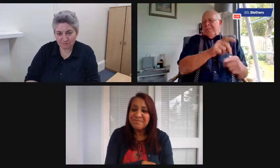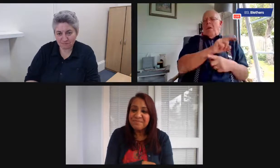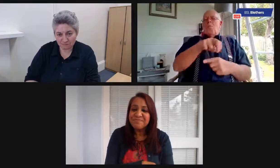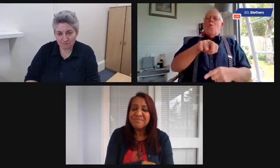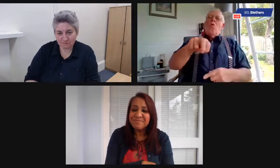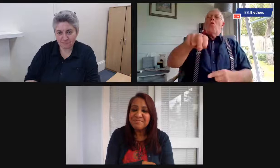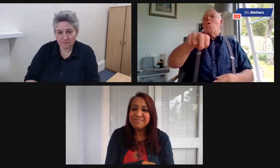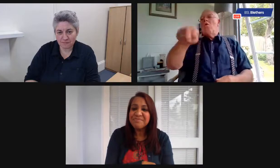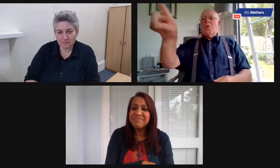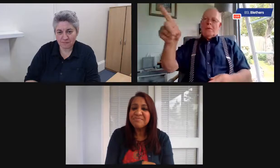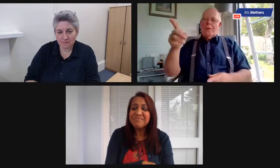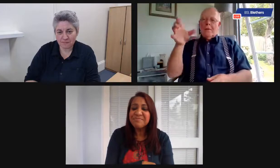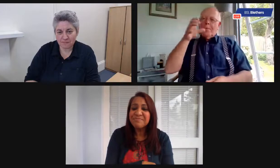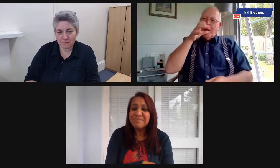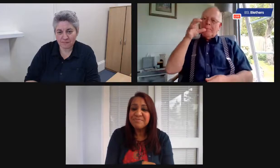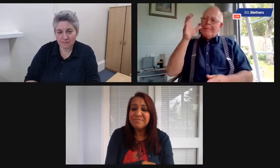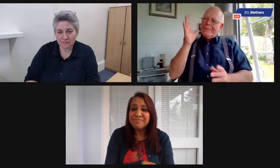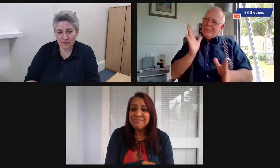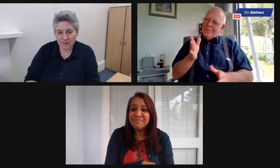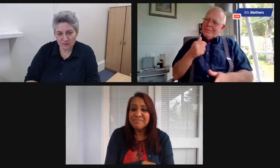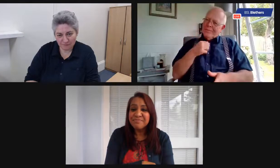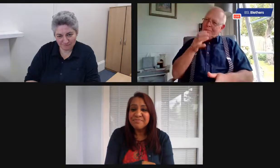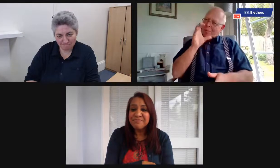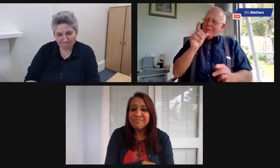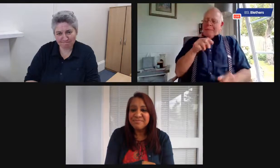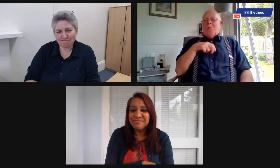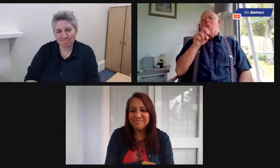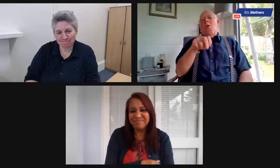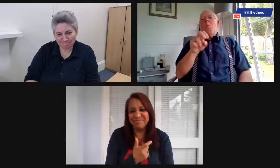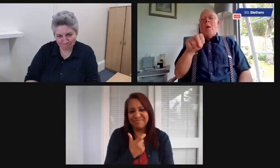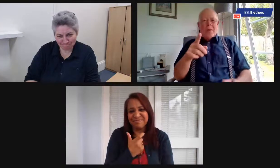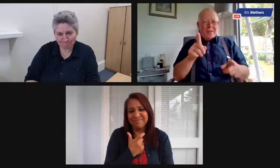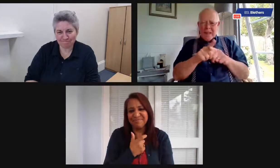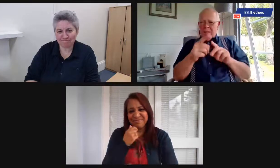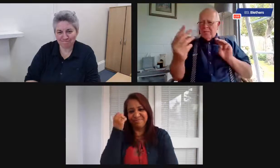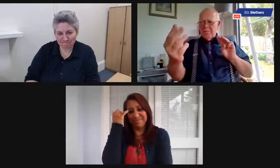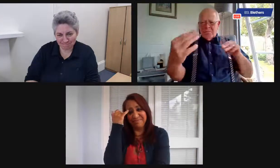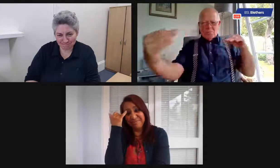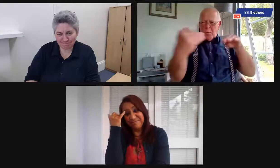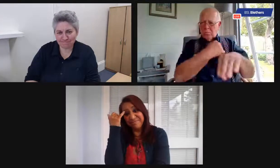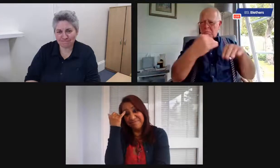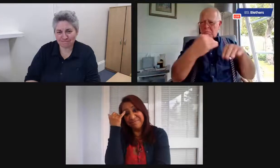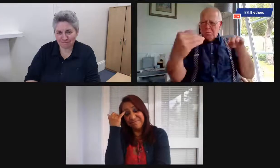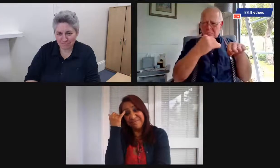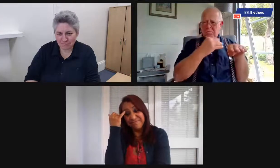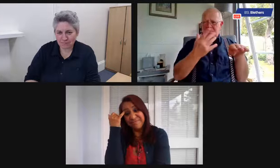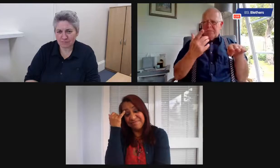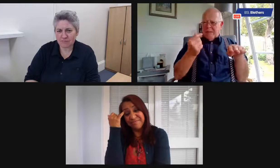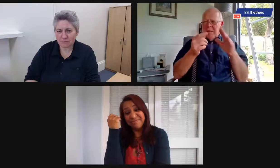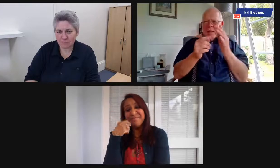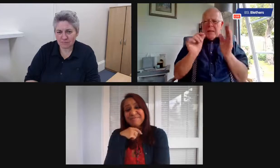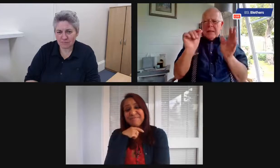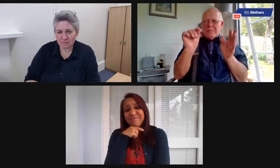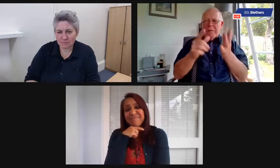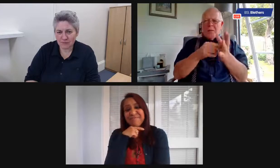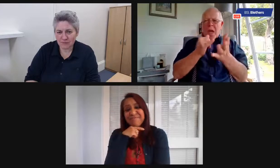barge, which is lovely, and then just getting off a canal barge and walking, possibly to a pub, possibly,